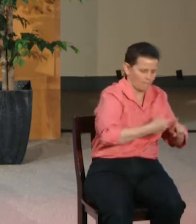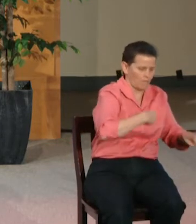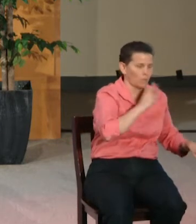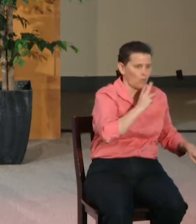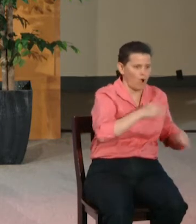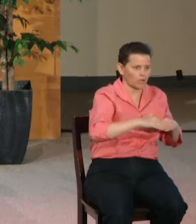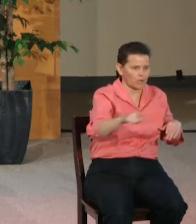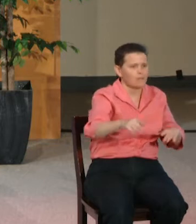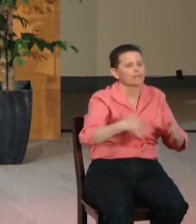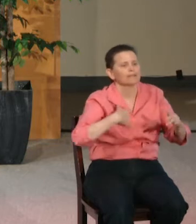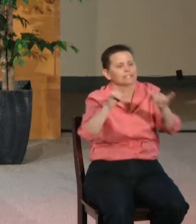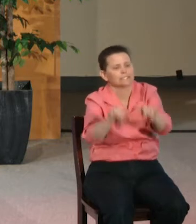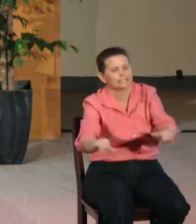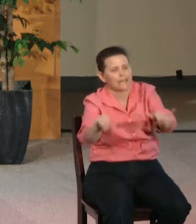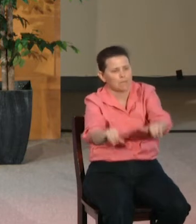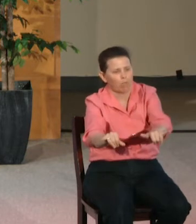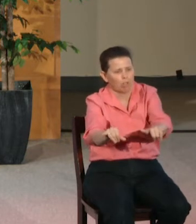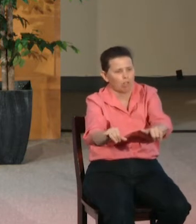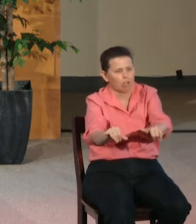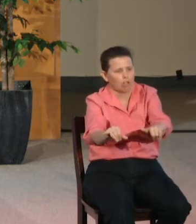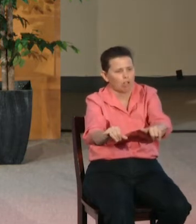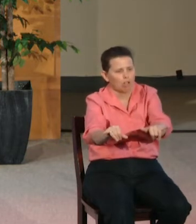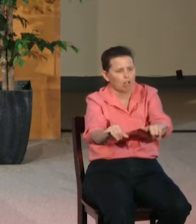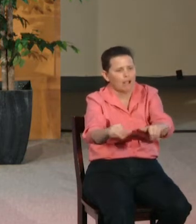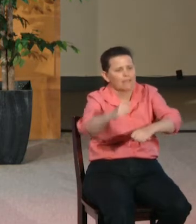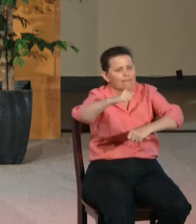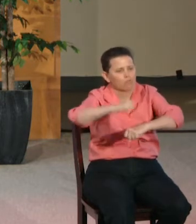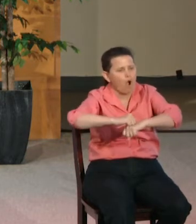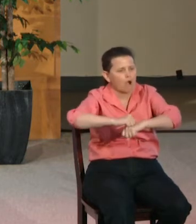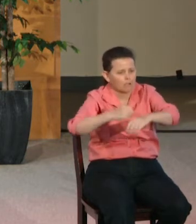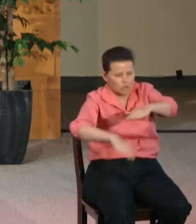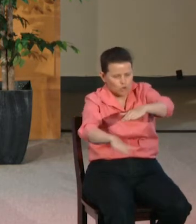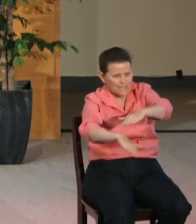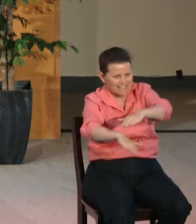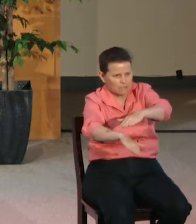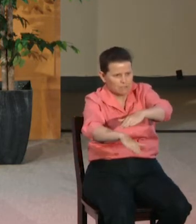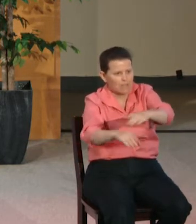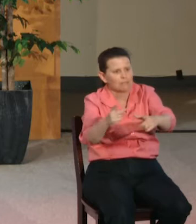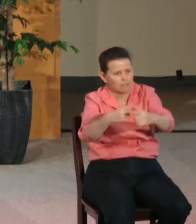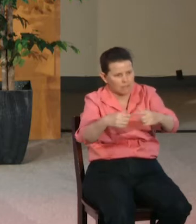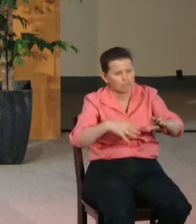the frozen rock, and they get to this breeding ground. And when they get there, they begin to pair off.